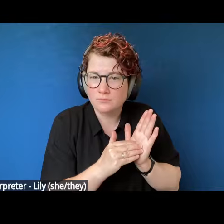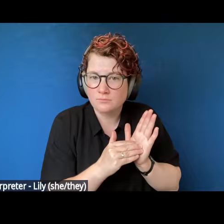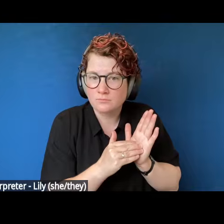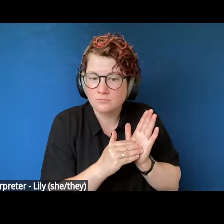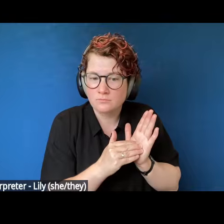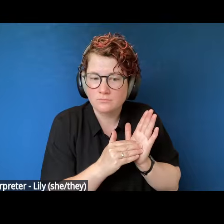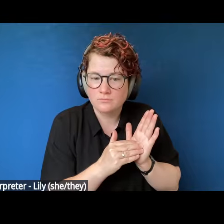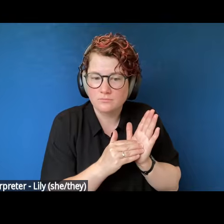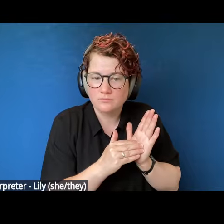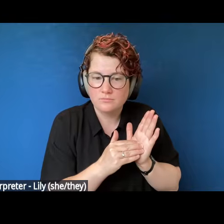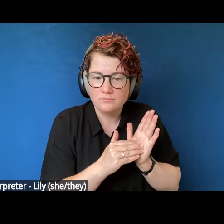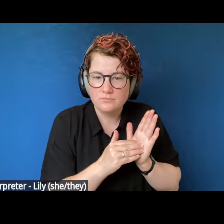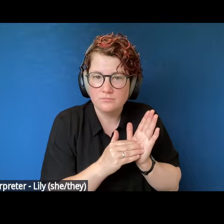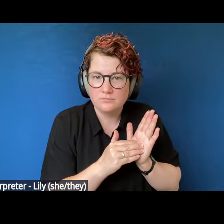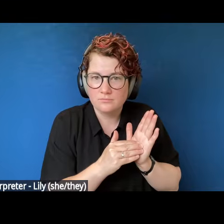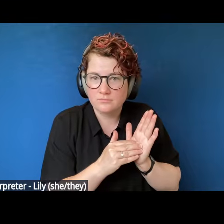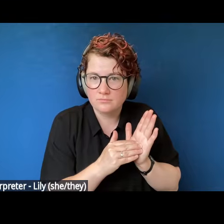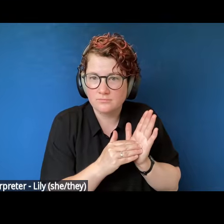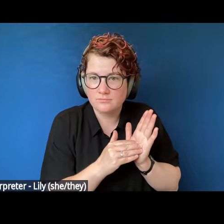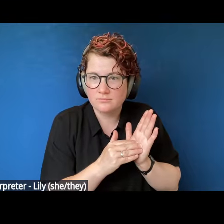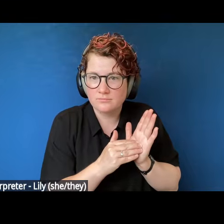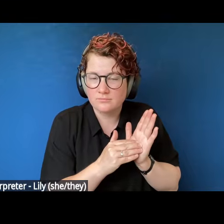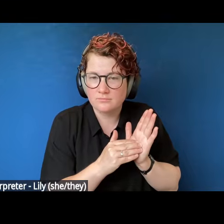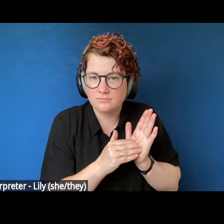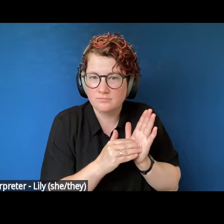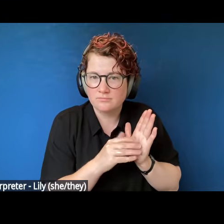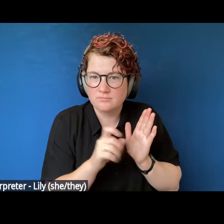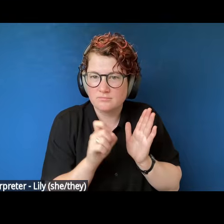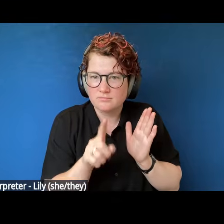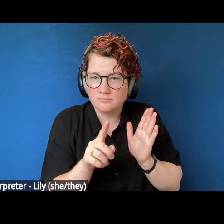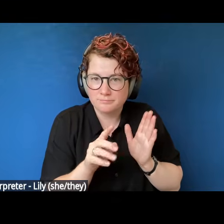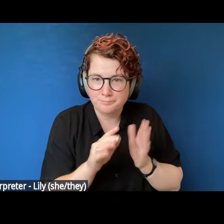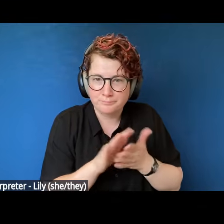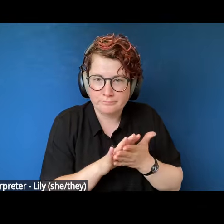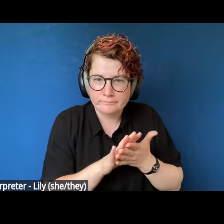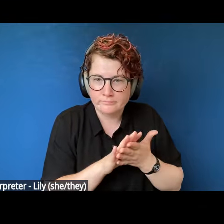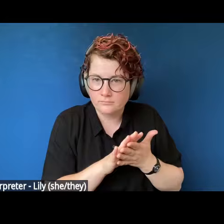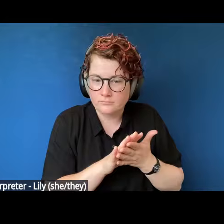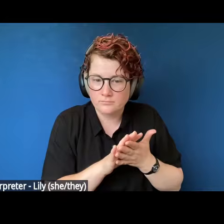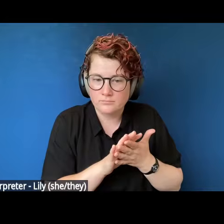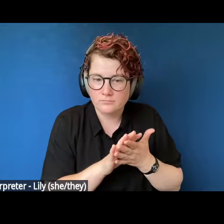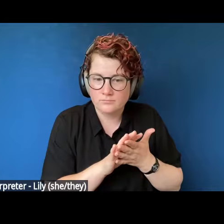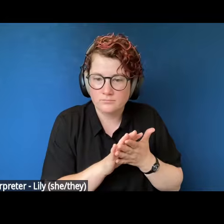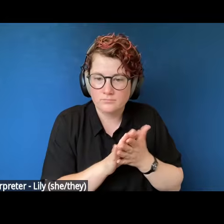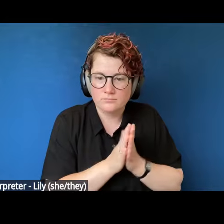149. One, yeah, 149. Sorry, I'm already not doing it. Yeah,